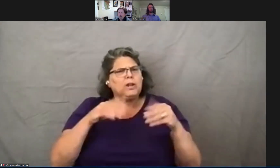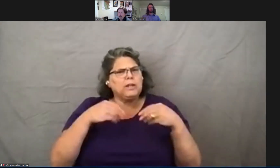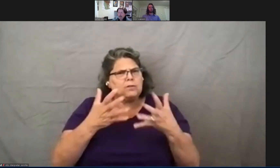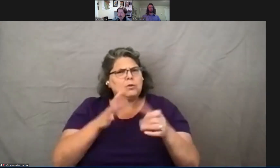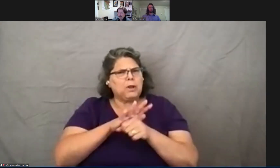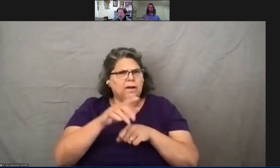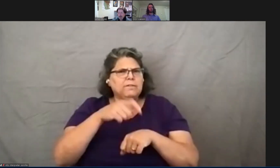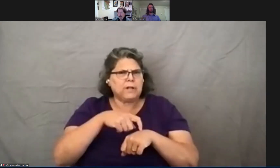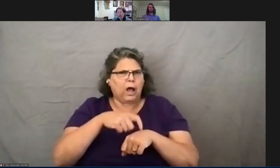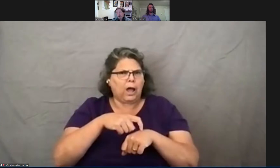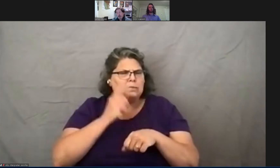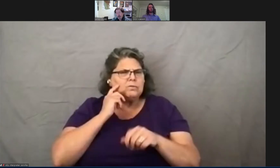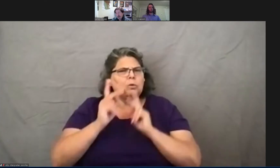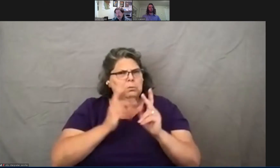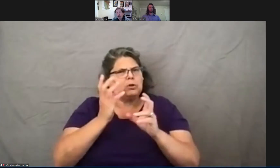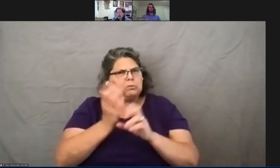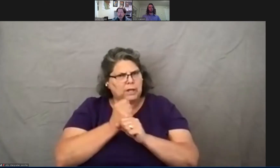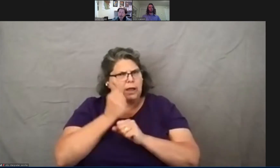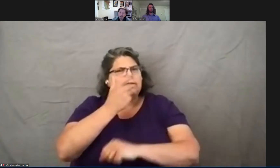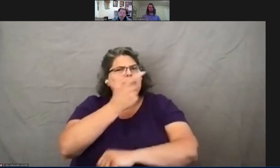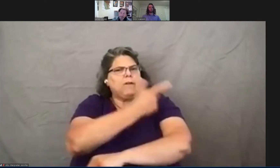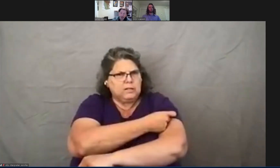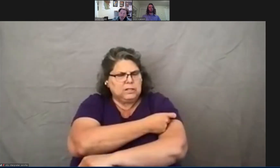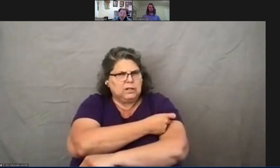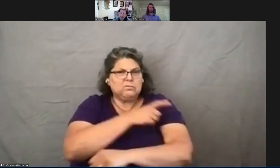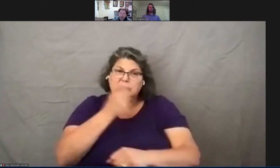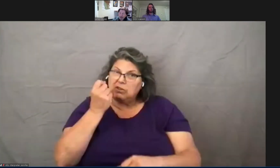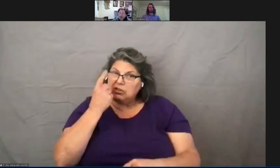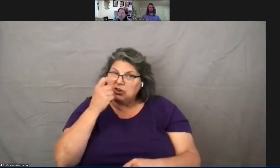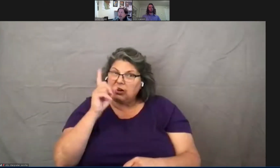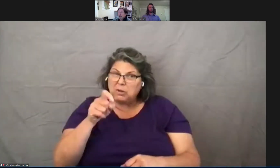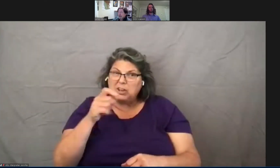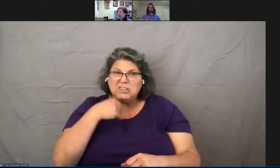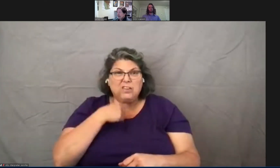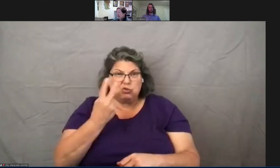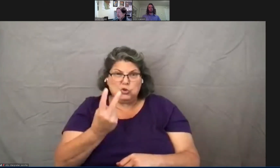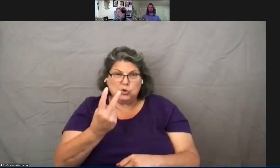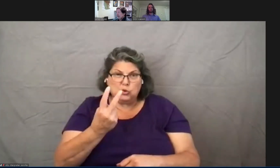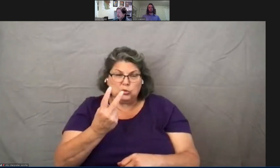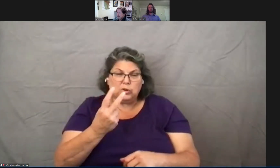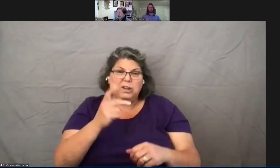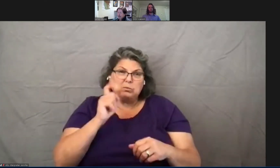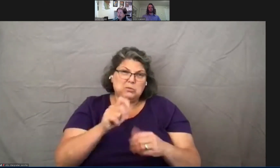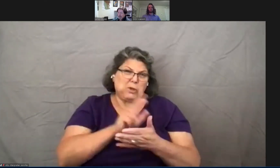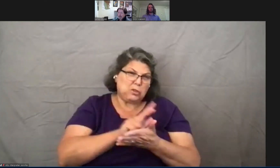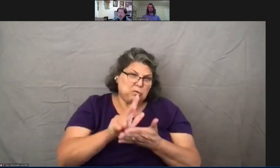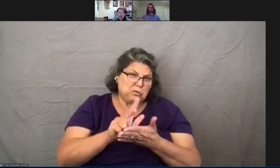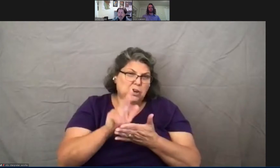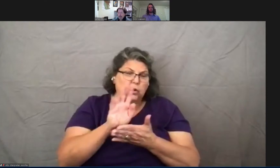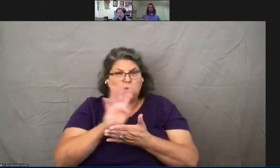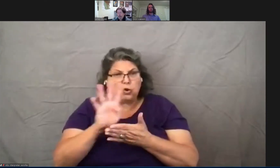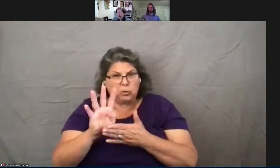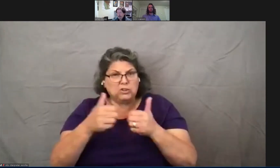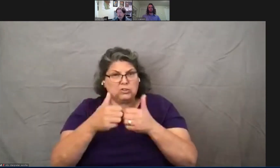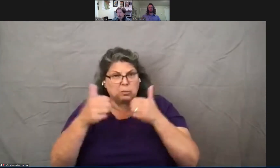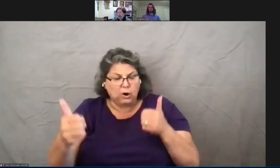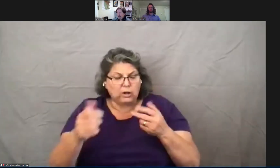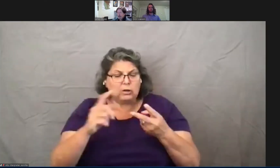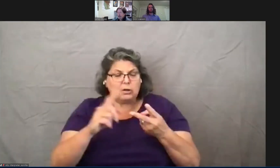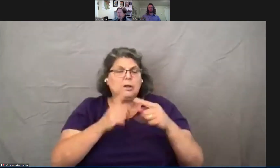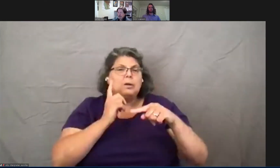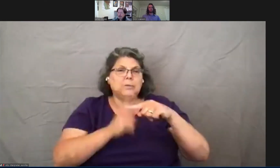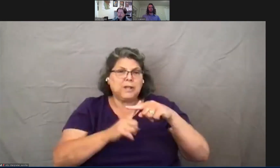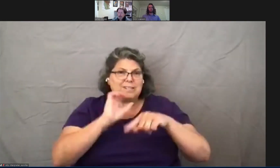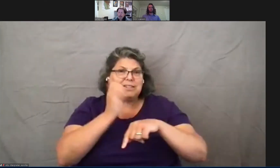get their vaccinations, because it's 2 doses and they're 3 to 4 weeks apart, and also to begin setting up testing. So